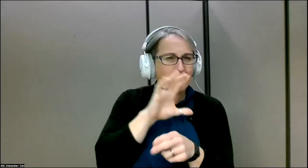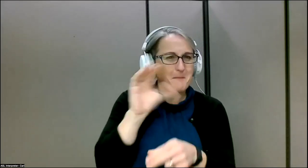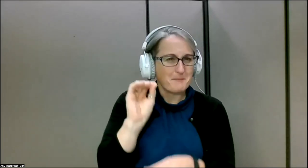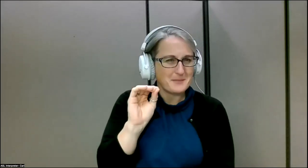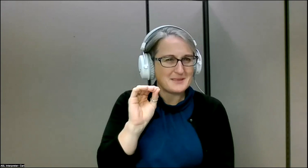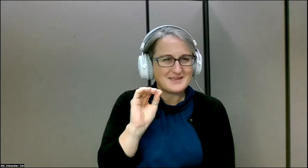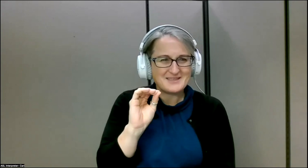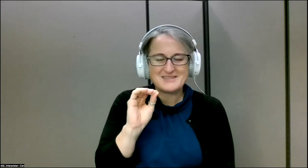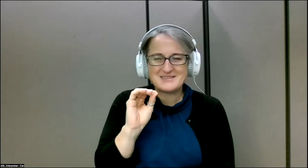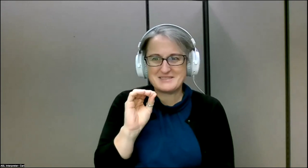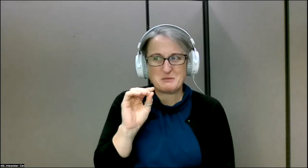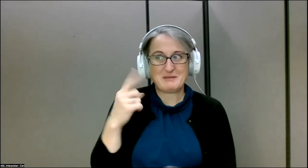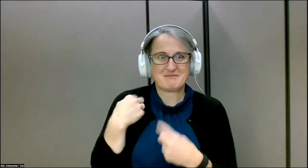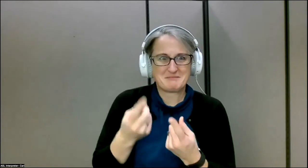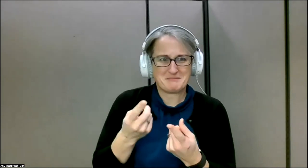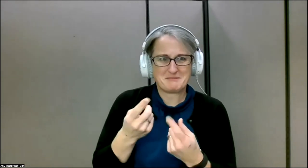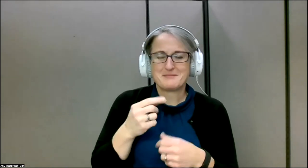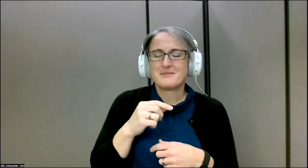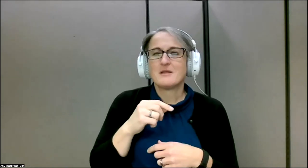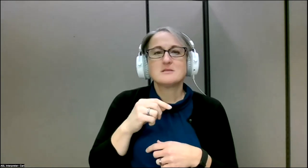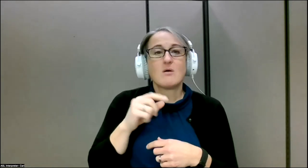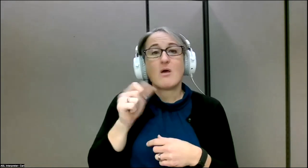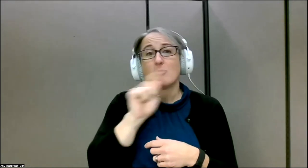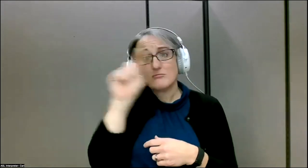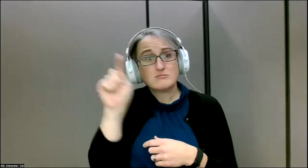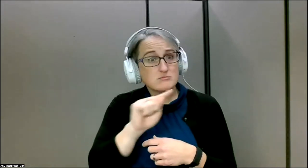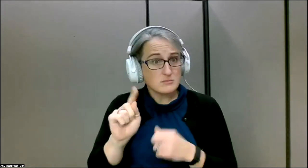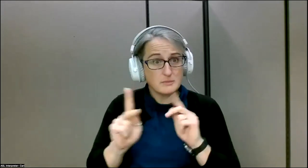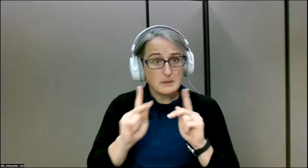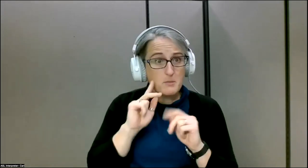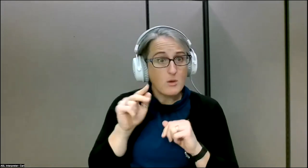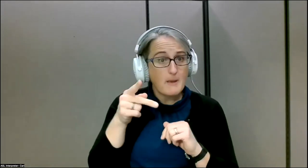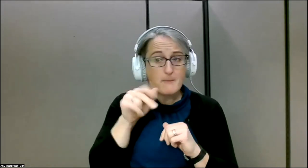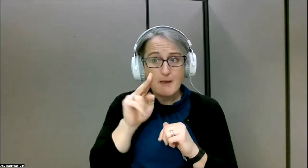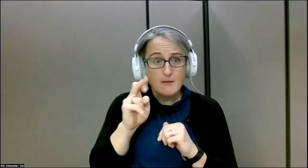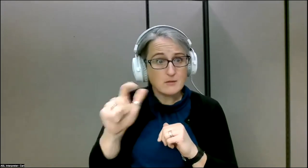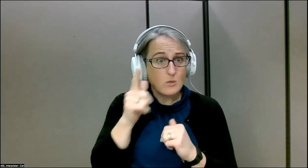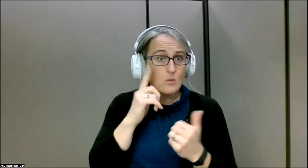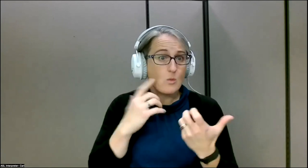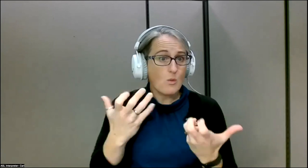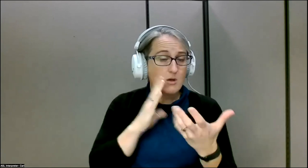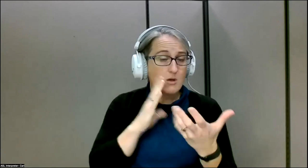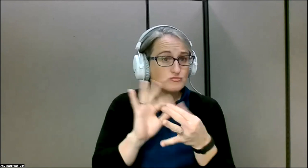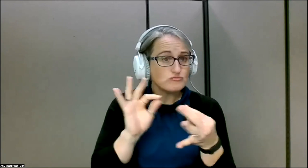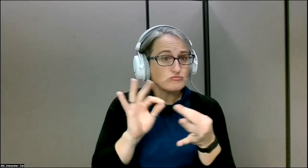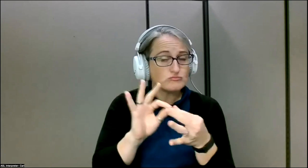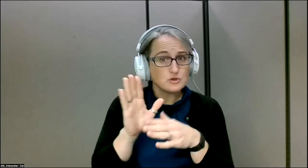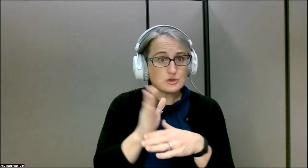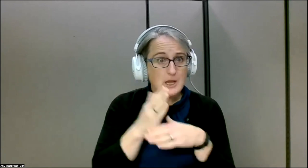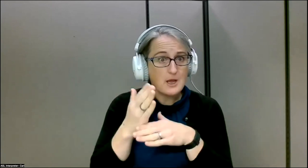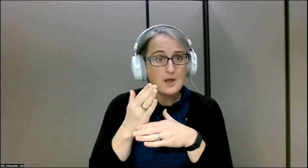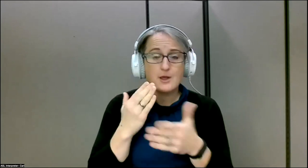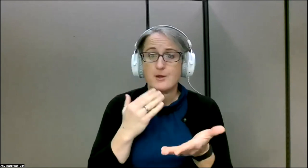Do we have any other panelists that like to share maybe, a